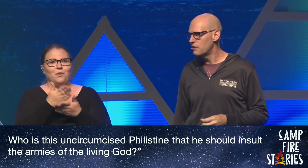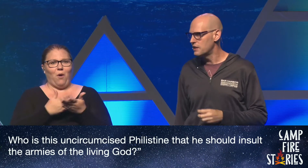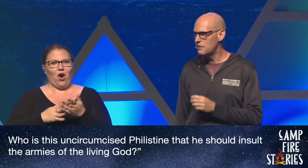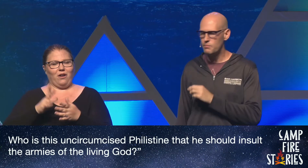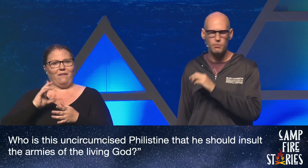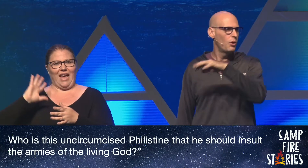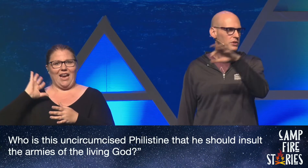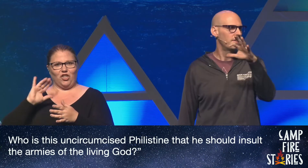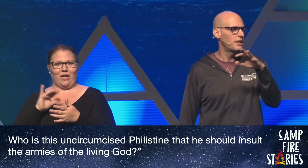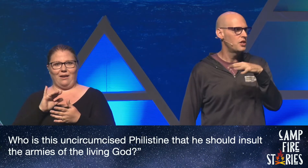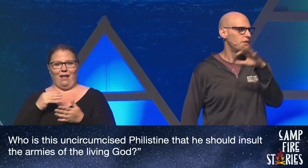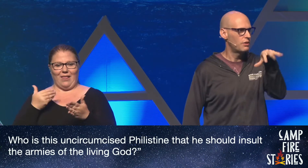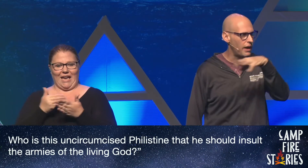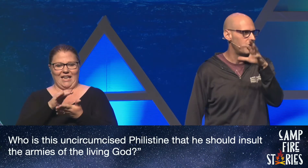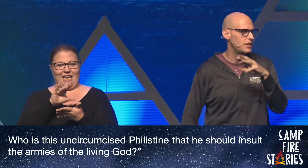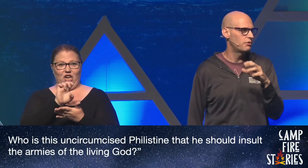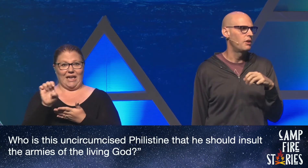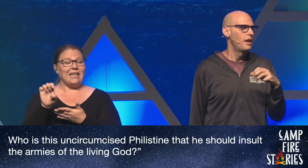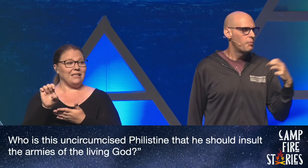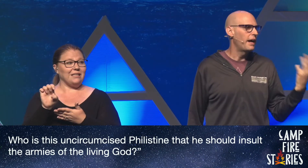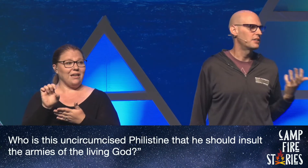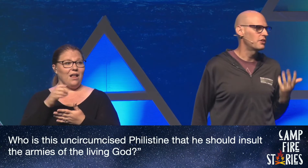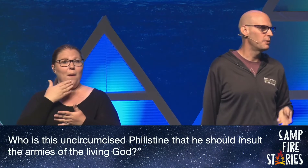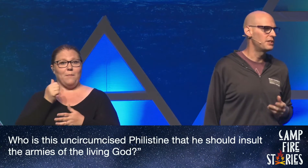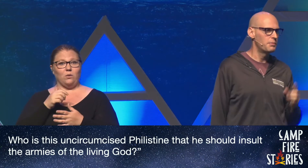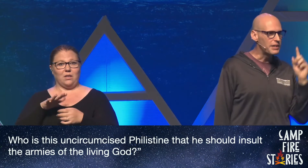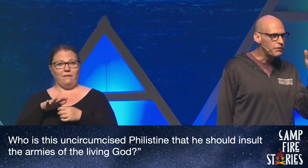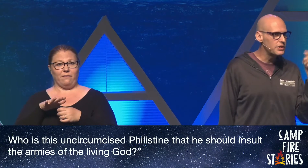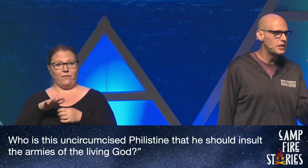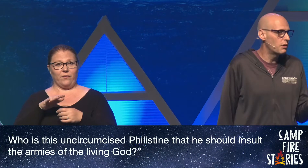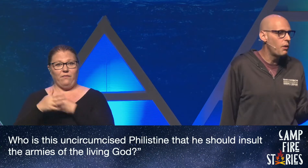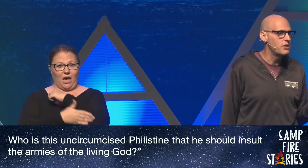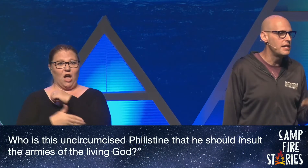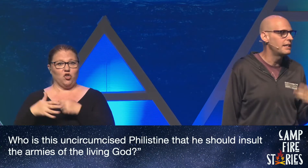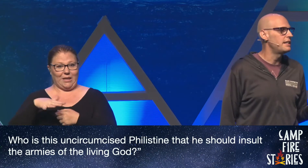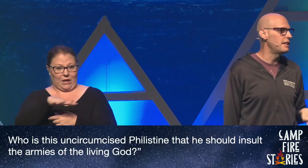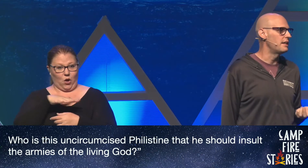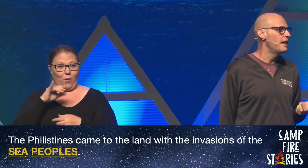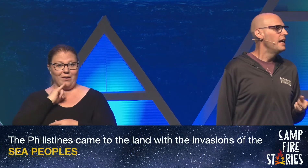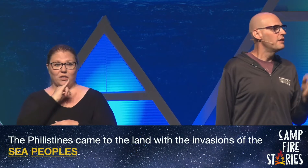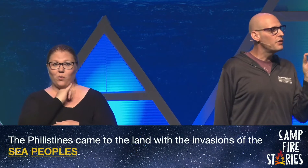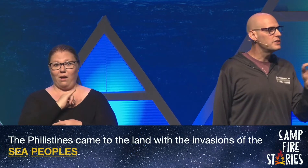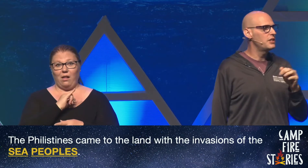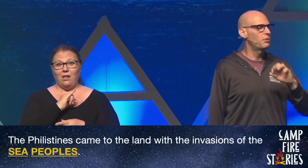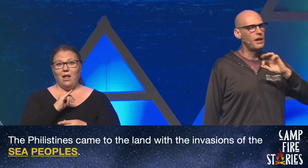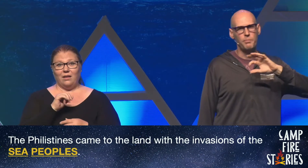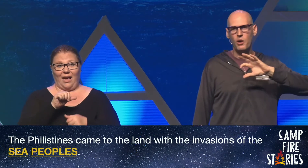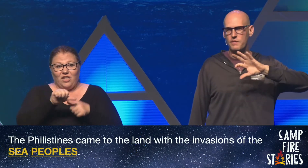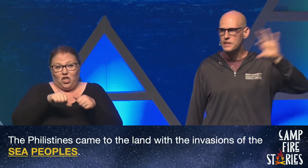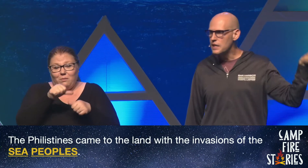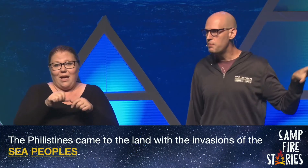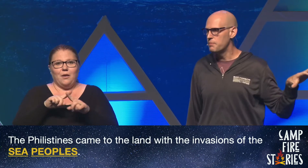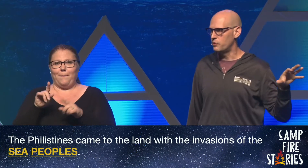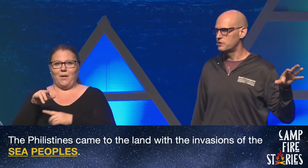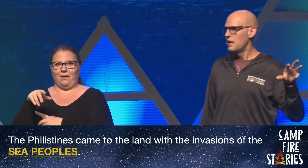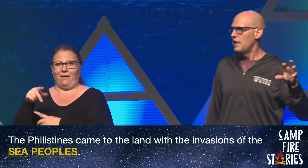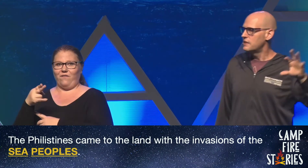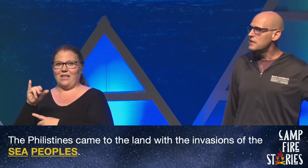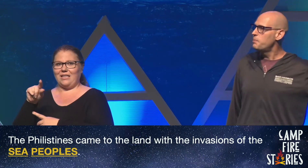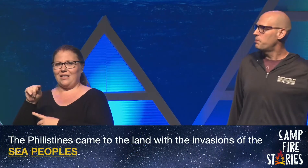ancient Near East. Most of the countries around Israel practiced circumcision, but the Philistines were quite unique and they didn't. The Philistines were a part of the Sea